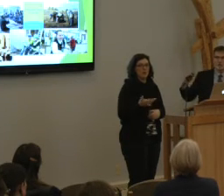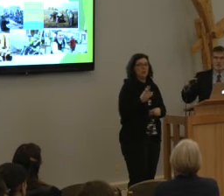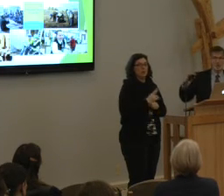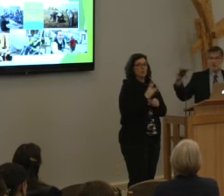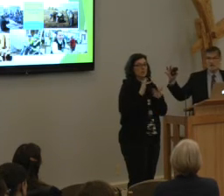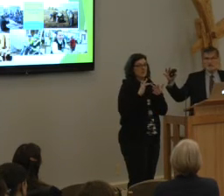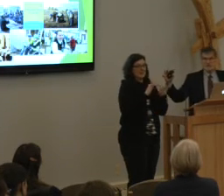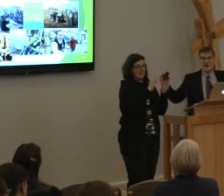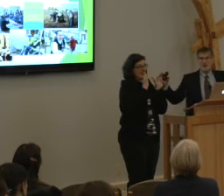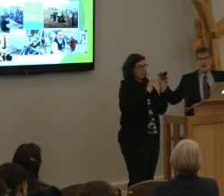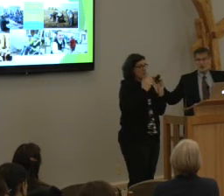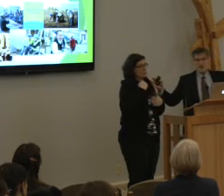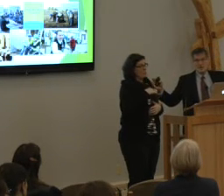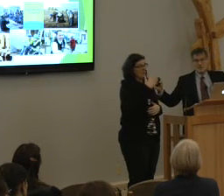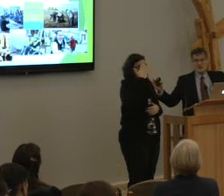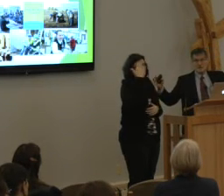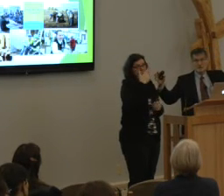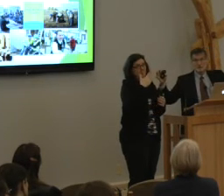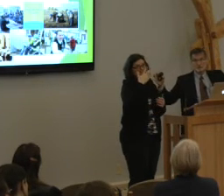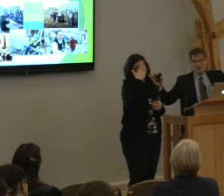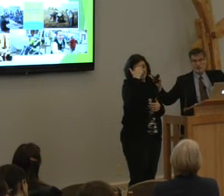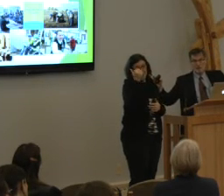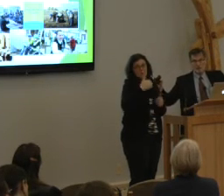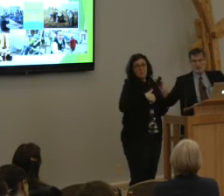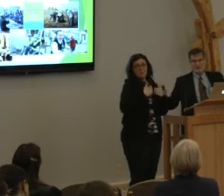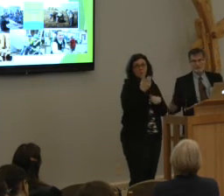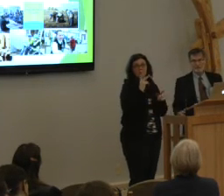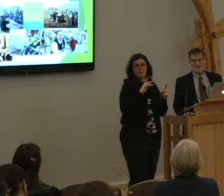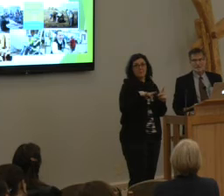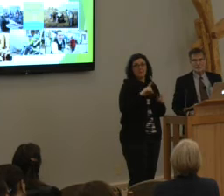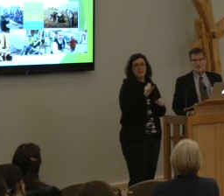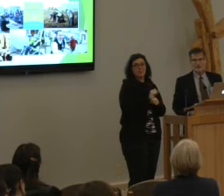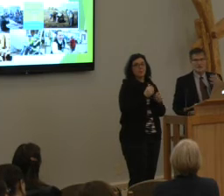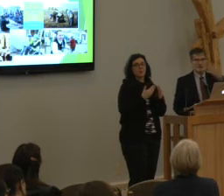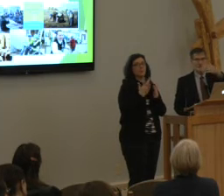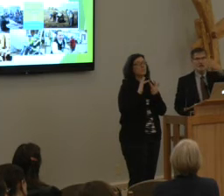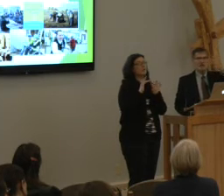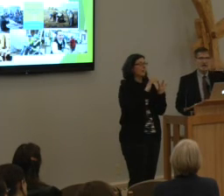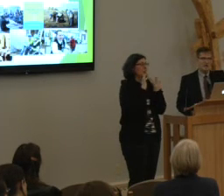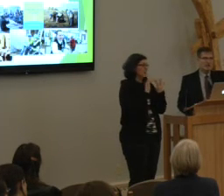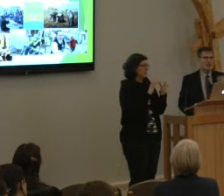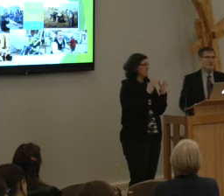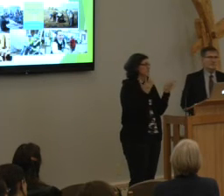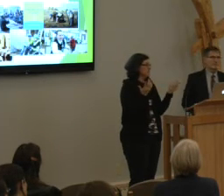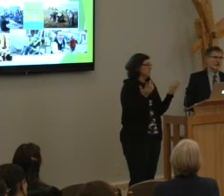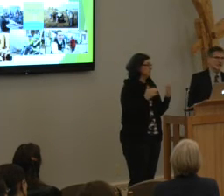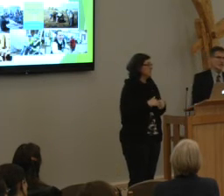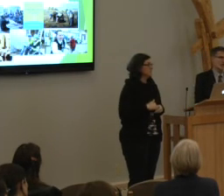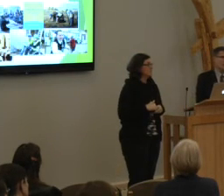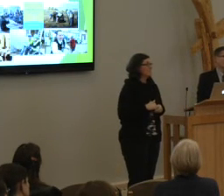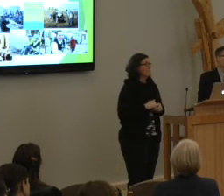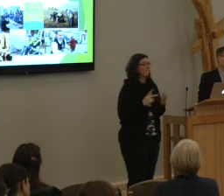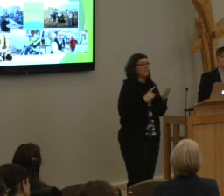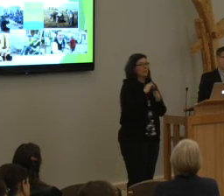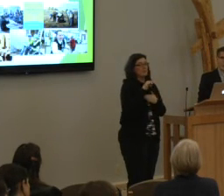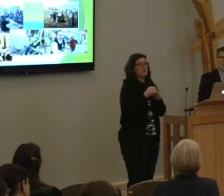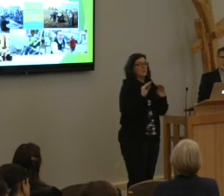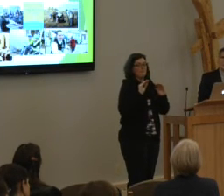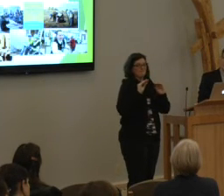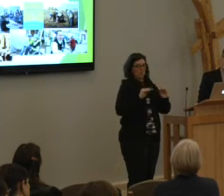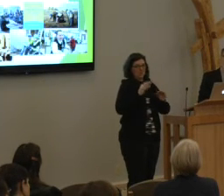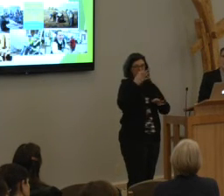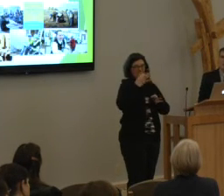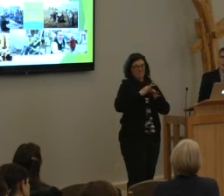we know, because most of us find our jobs through networking and do that. So we had a project that's called Putting Faith to